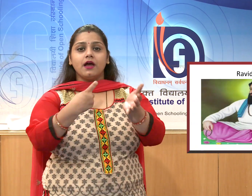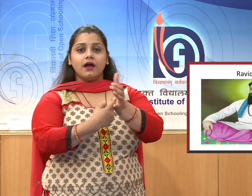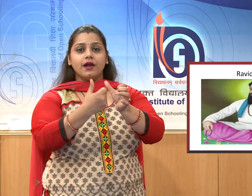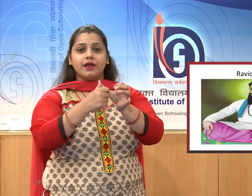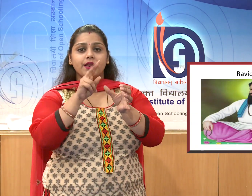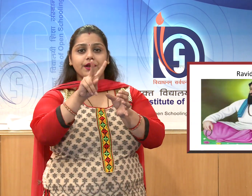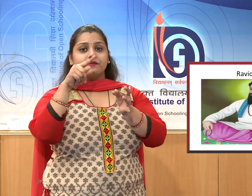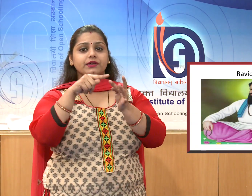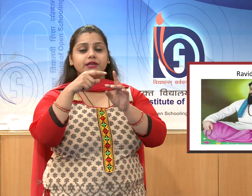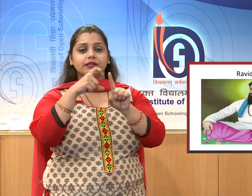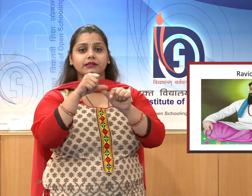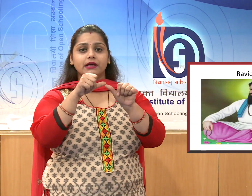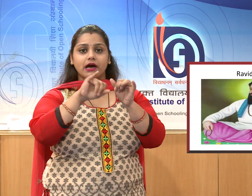Ravidas,